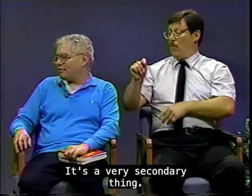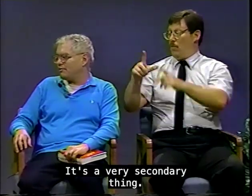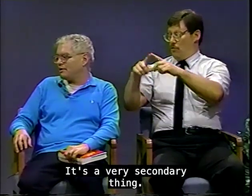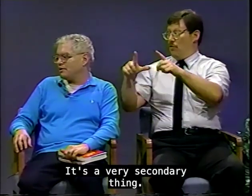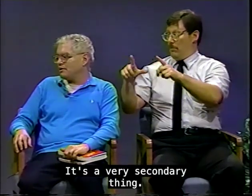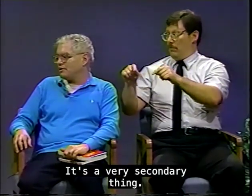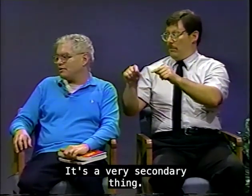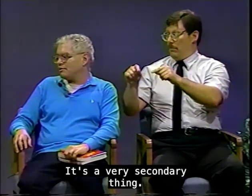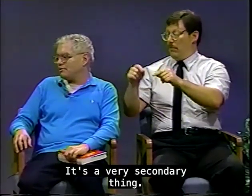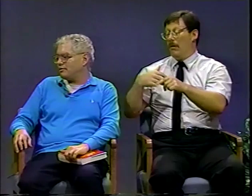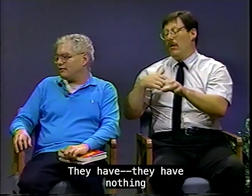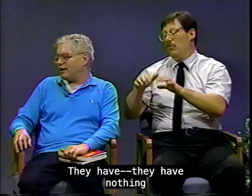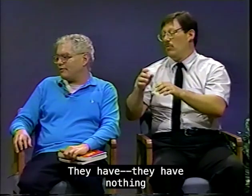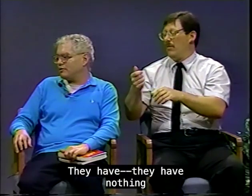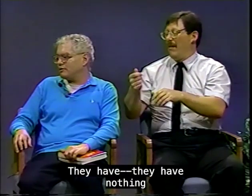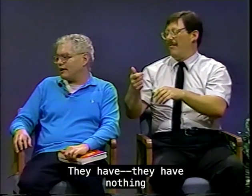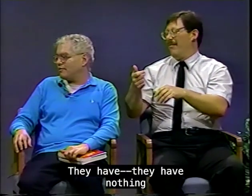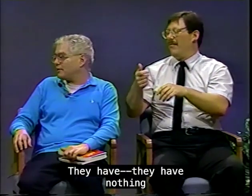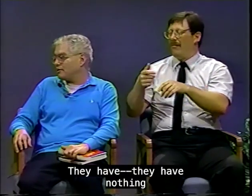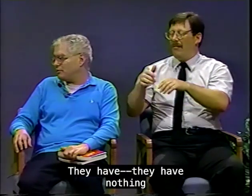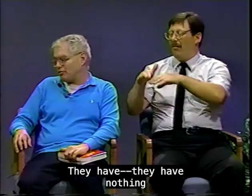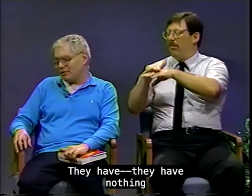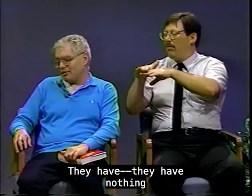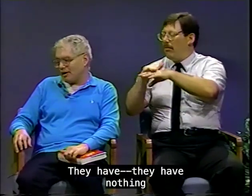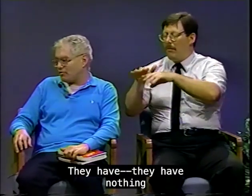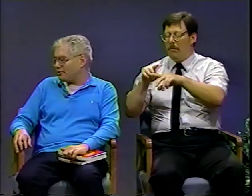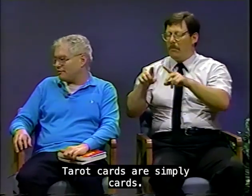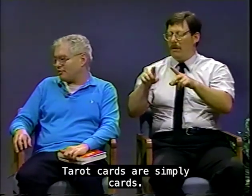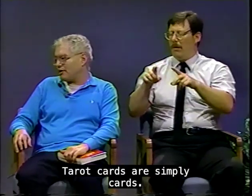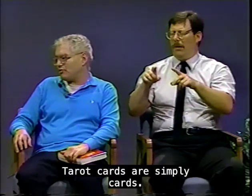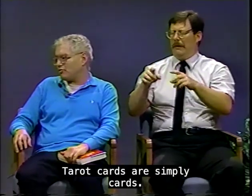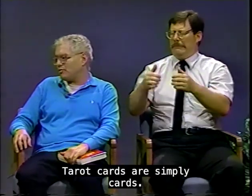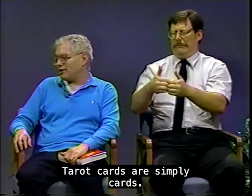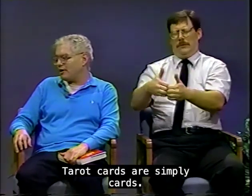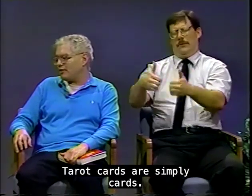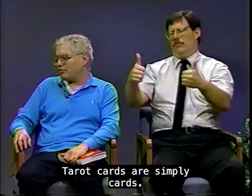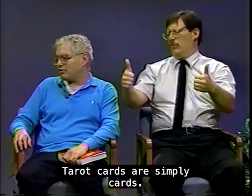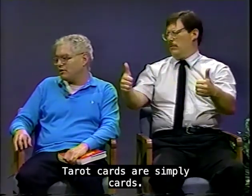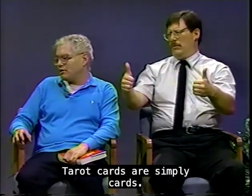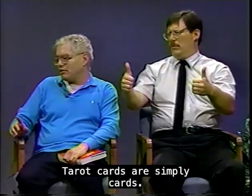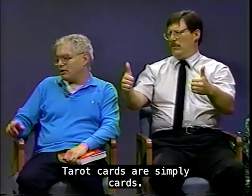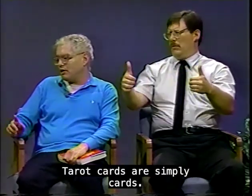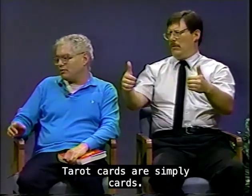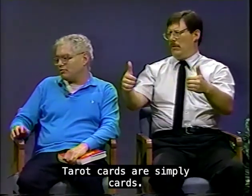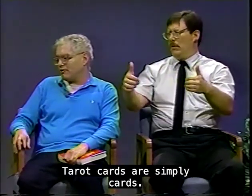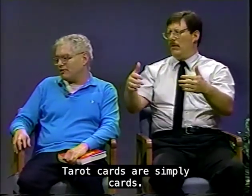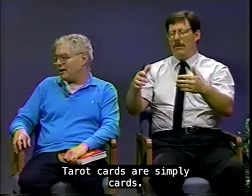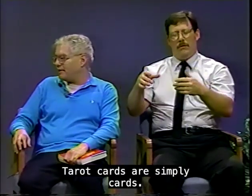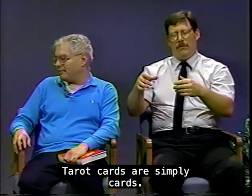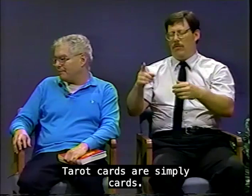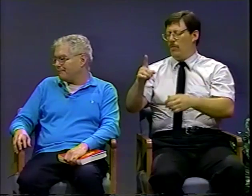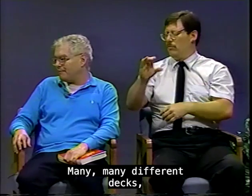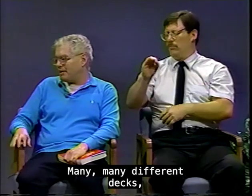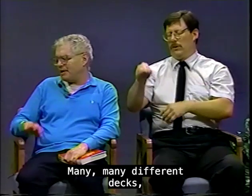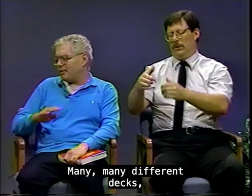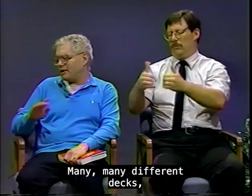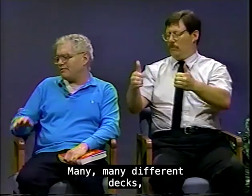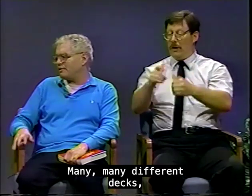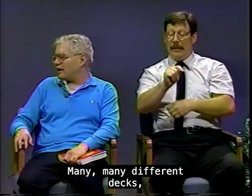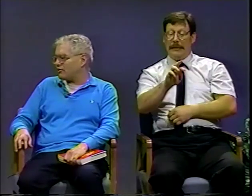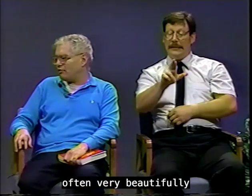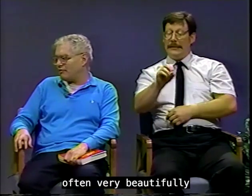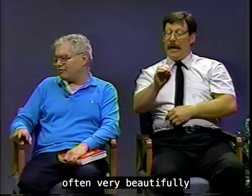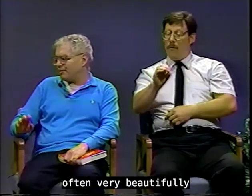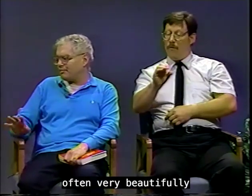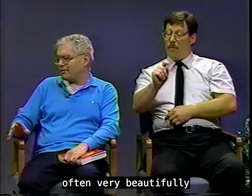thing. They have nothing to do with each other, actually. Tarot cards are simply cards, 78 of them, many